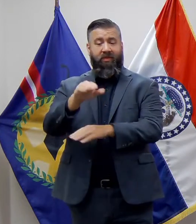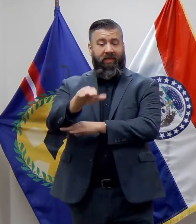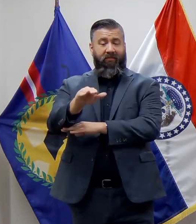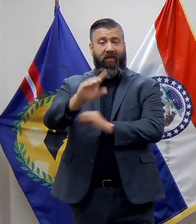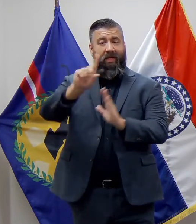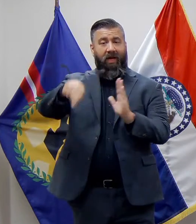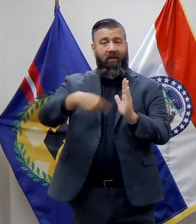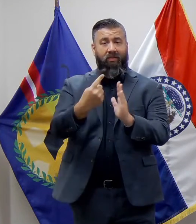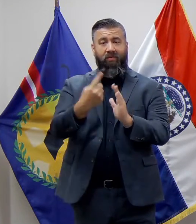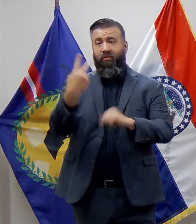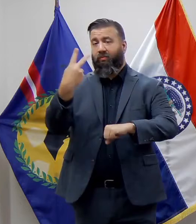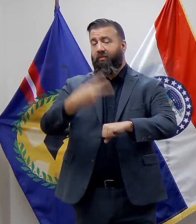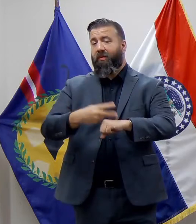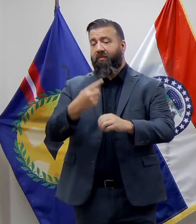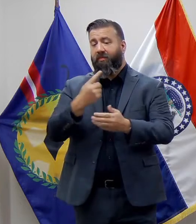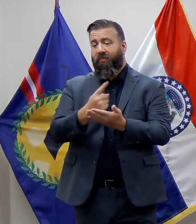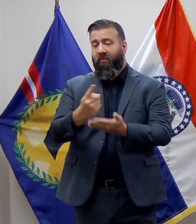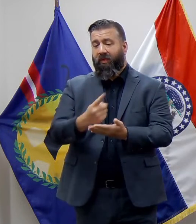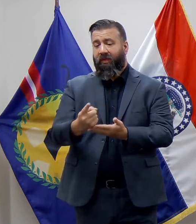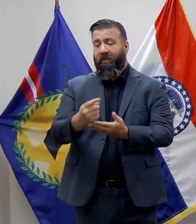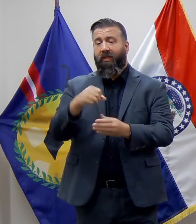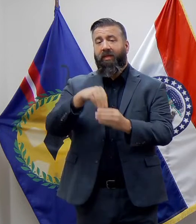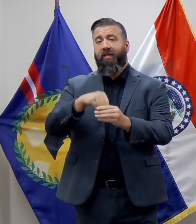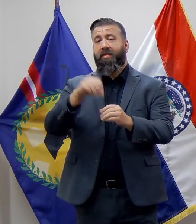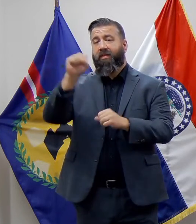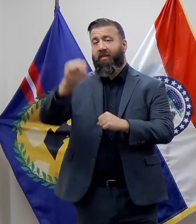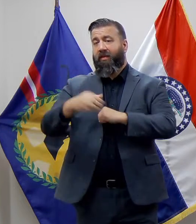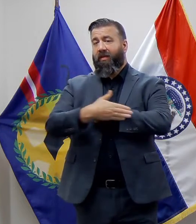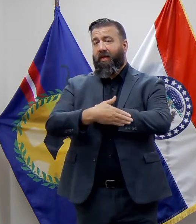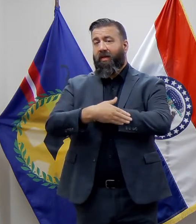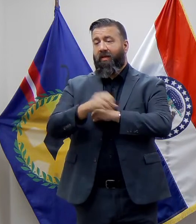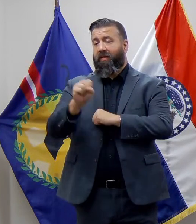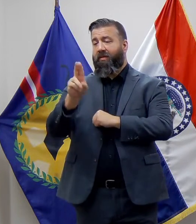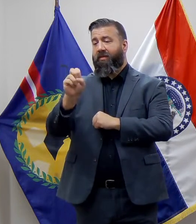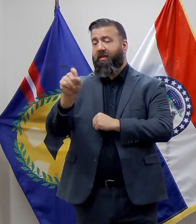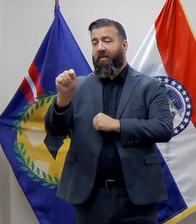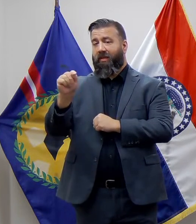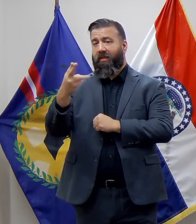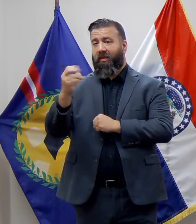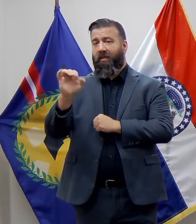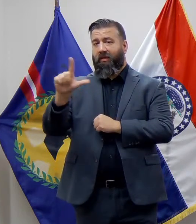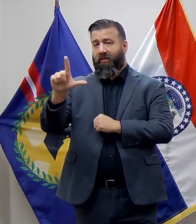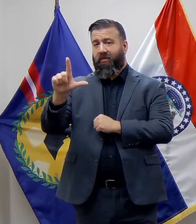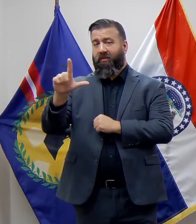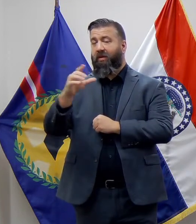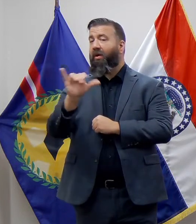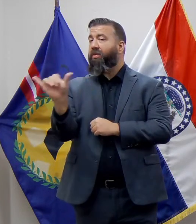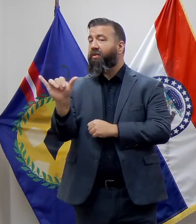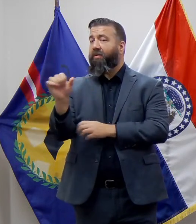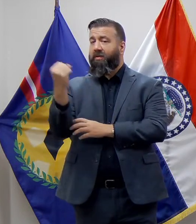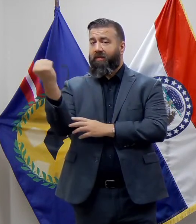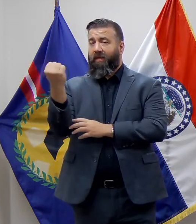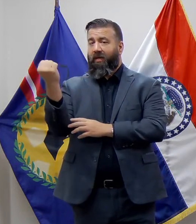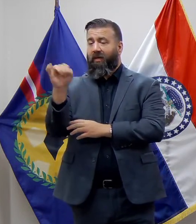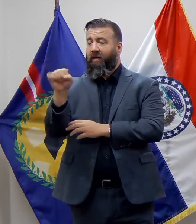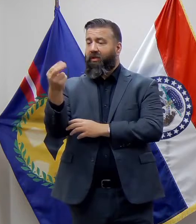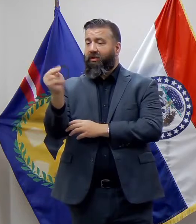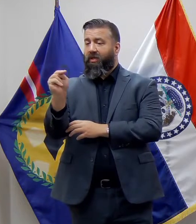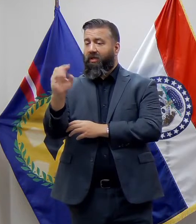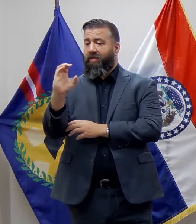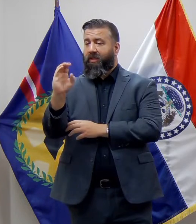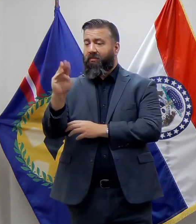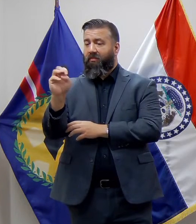the South County Health Center in Sunset Hills and Saturday hours at the John C. Murphy Health Center in